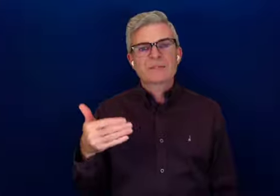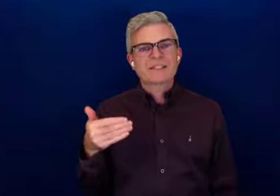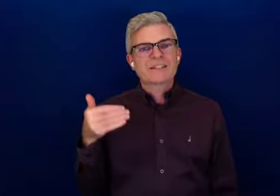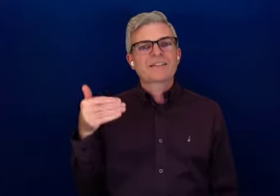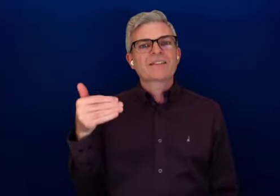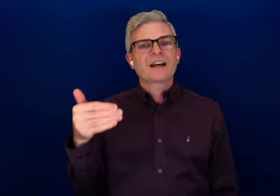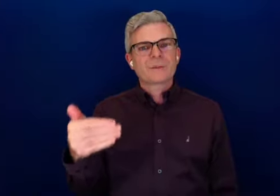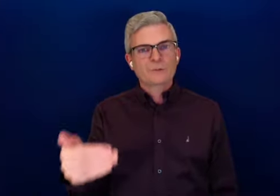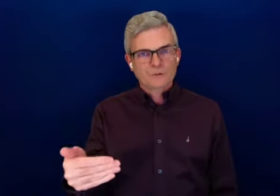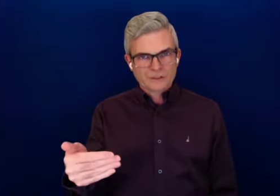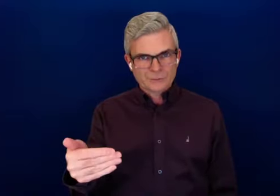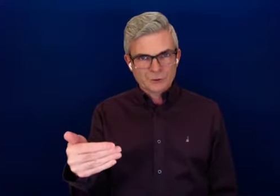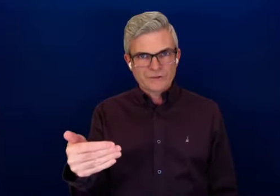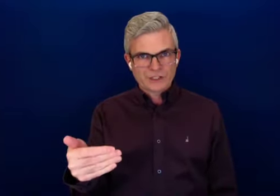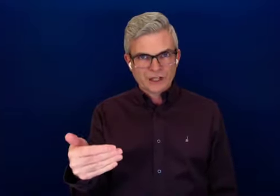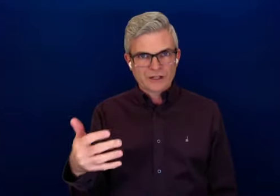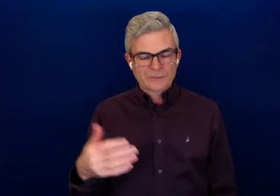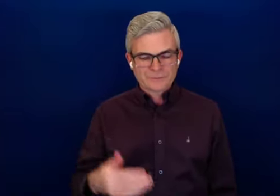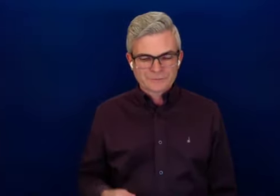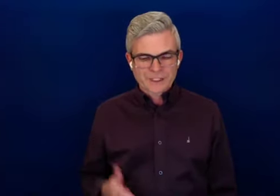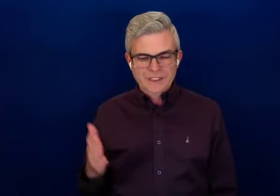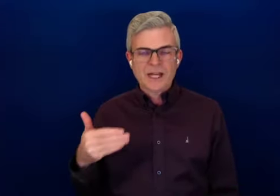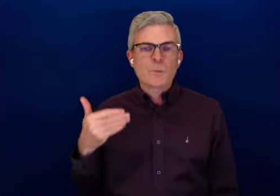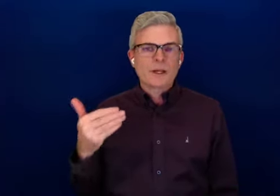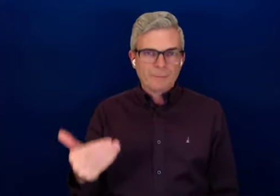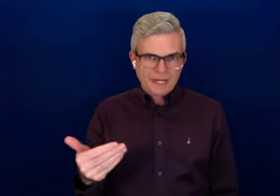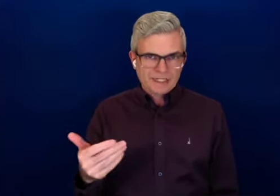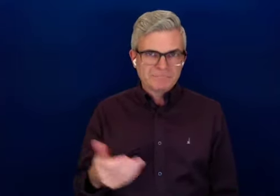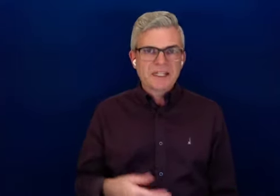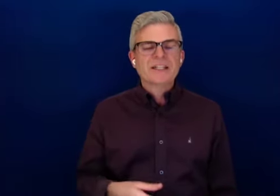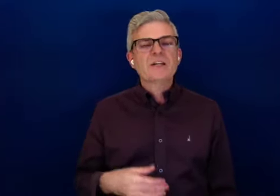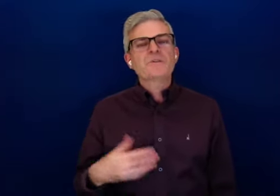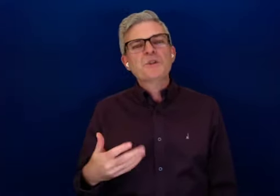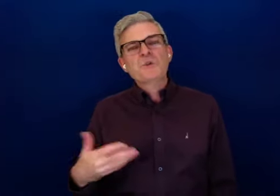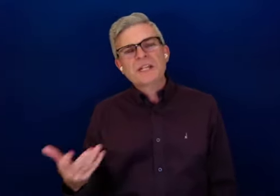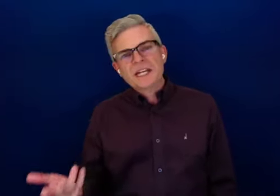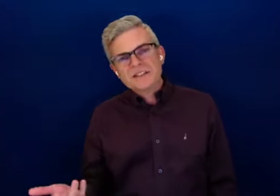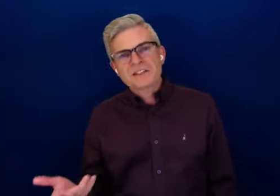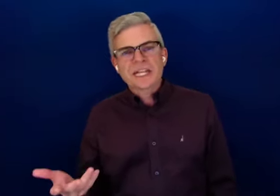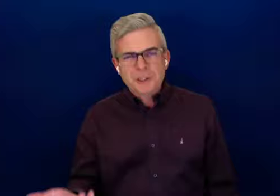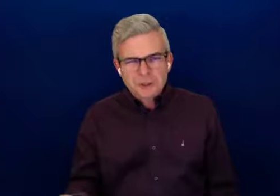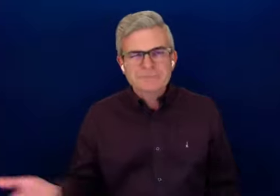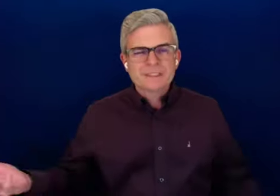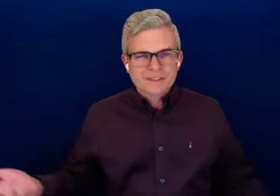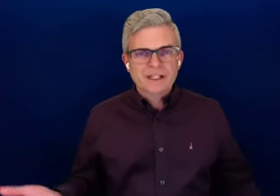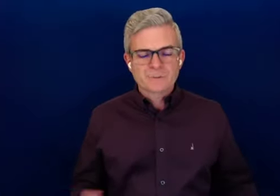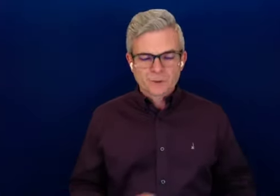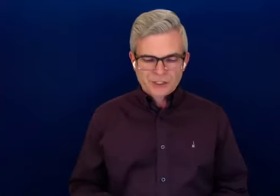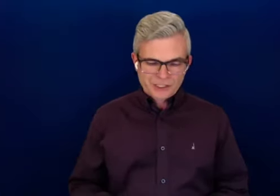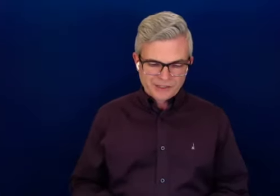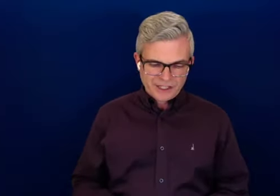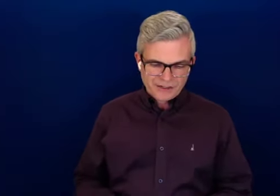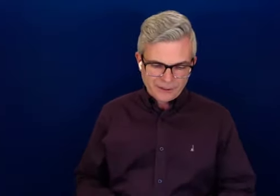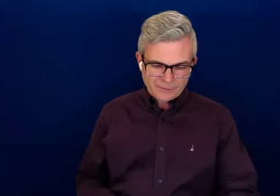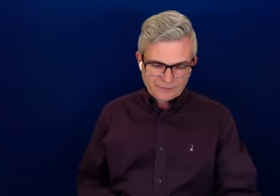means as moves along, time went by. A few days later is kind of what she's saying there.